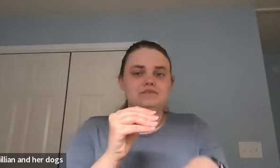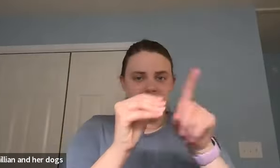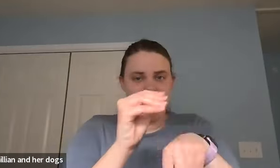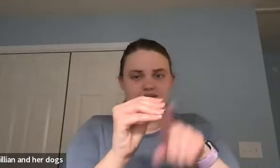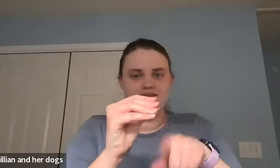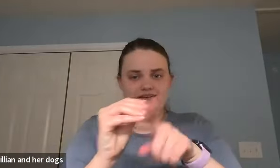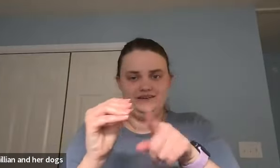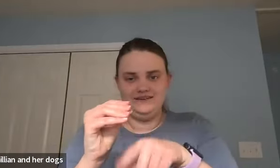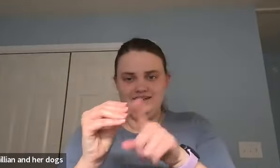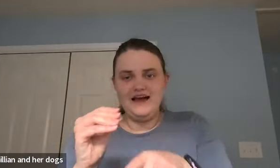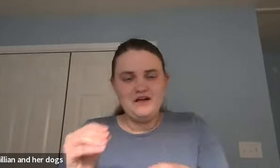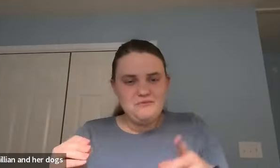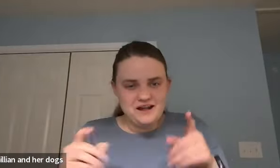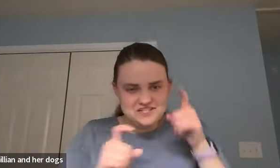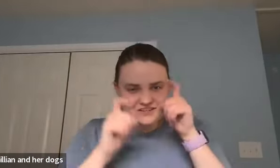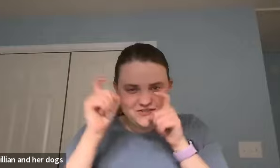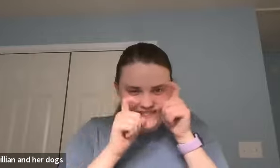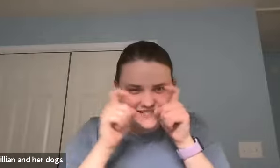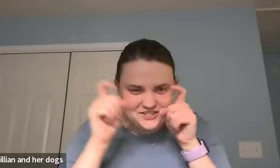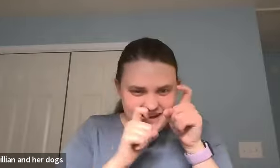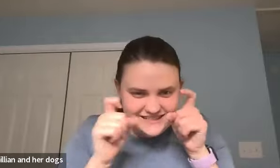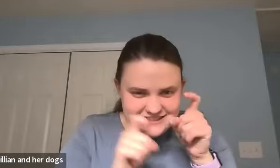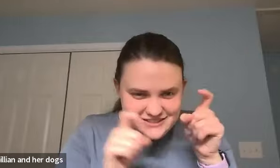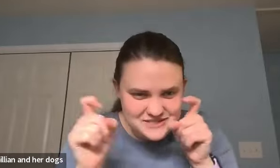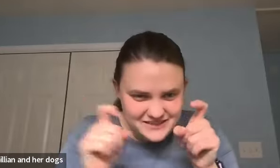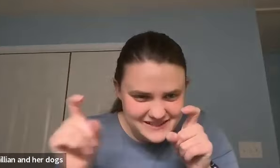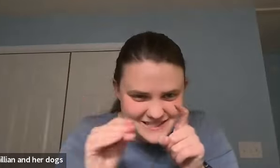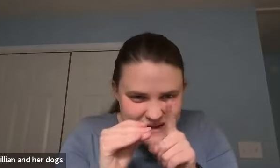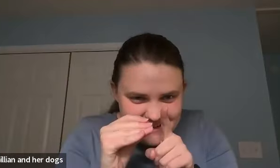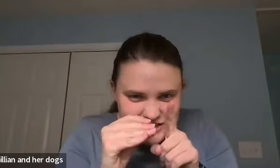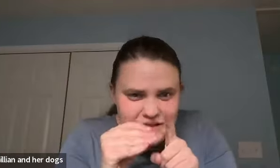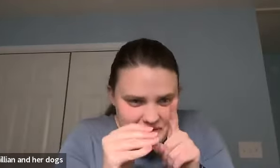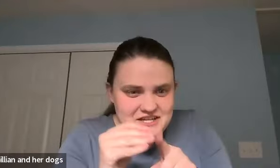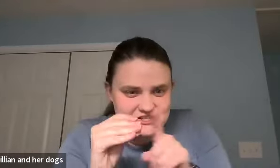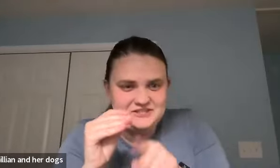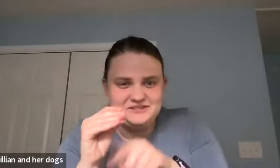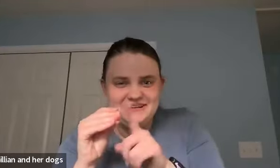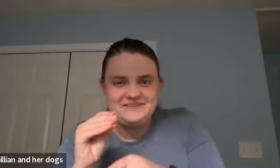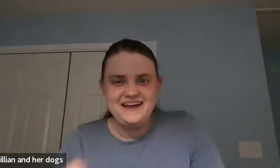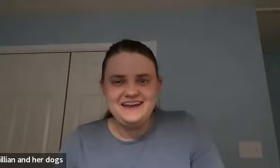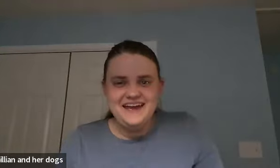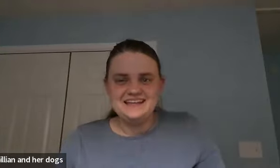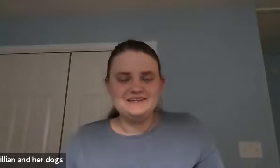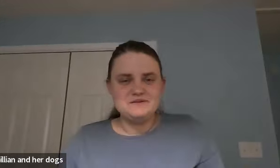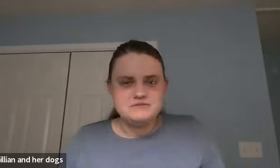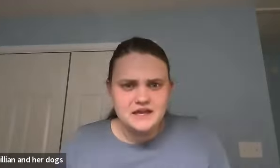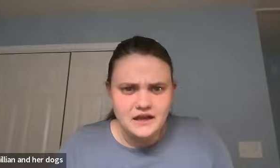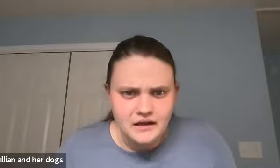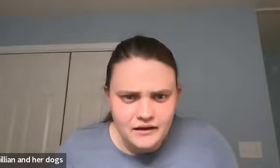Yeah. I love watching y'all's faces because you guys are so serious about it too, like making sure you're doing it right. And sometimes I'm like,